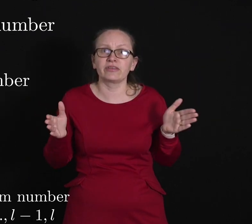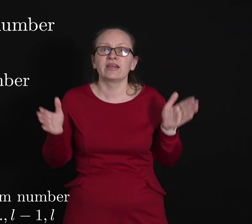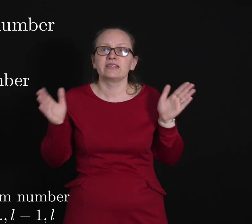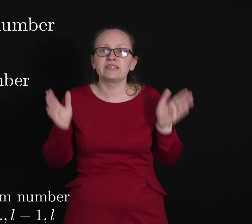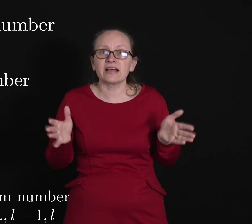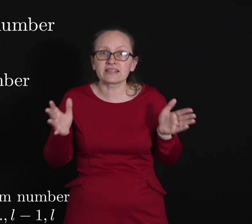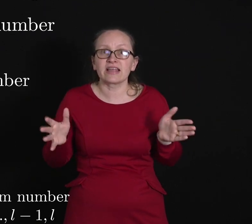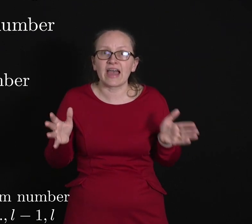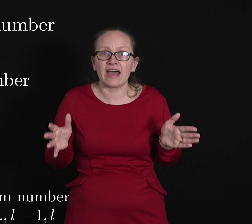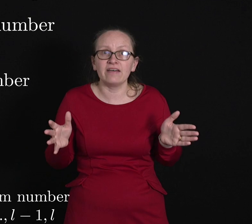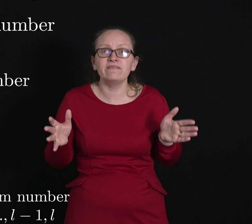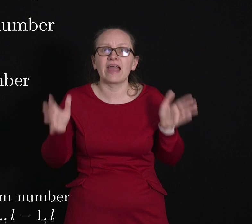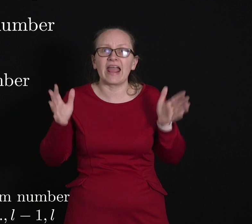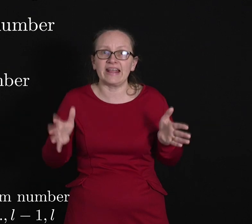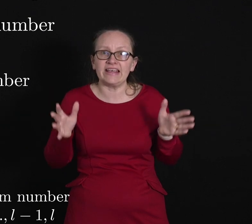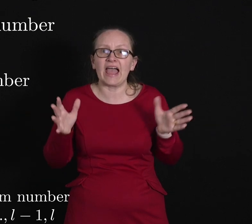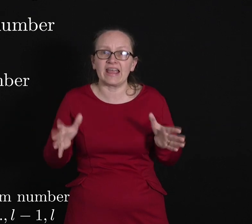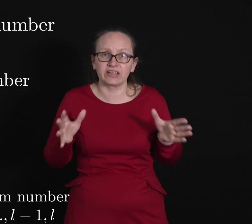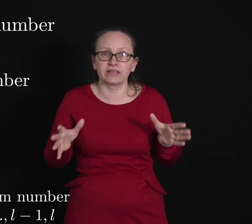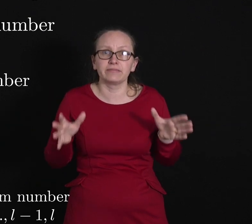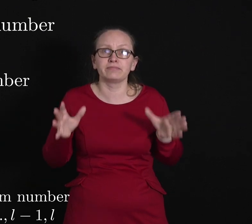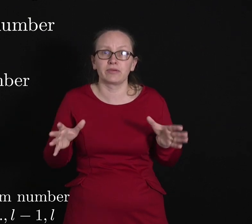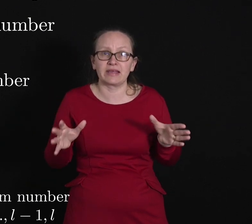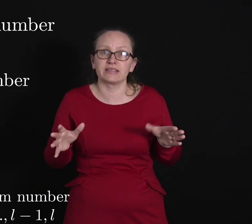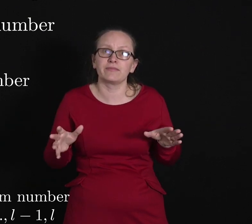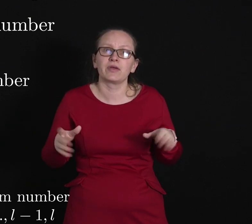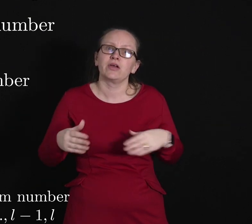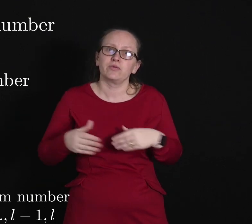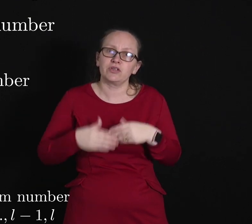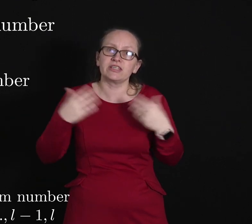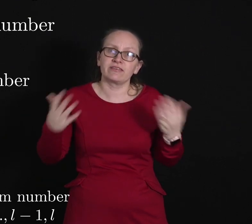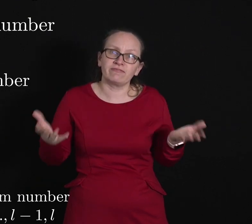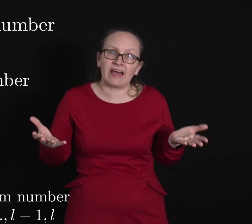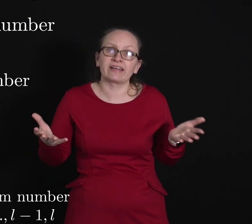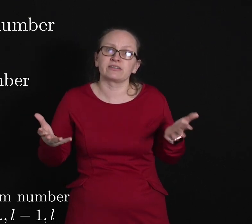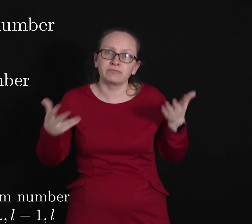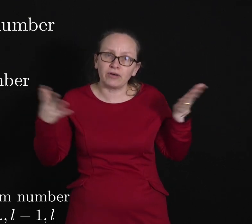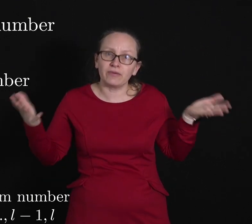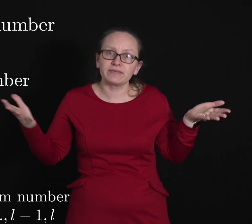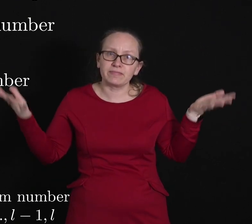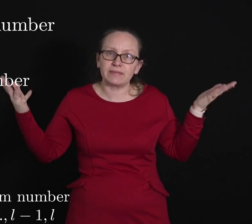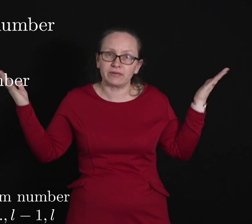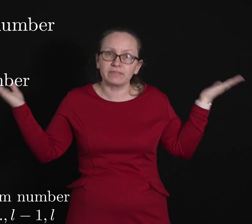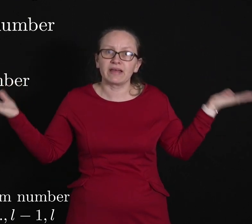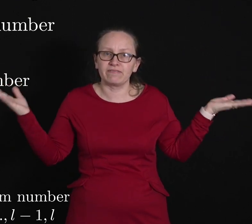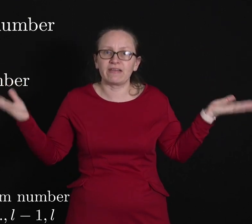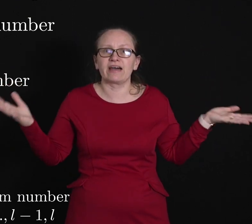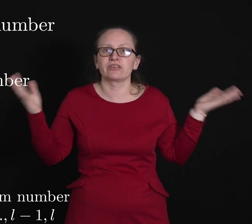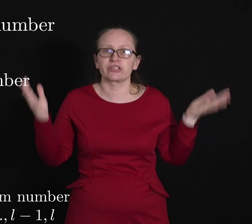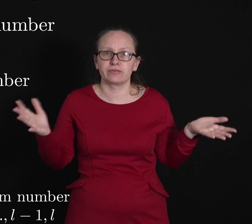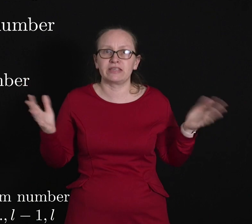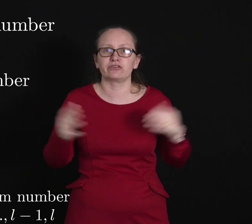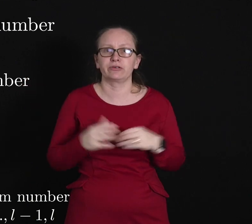doesn't have any angular momentum, which is in fact what people have found to be true. worries as Our brotherYOKE.